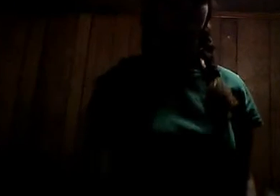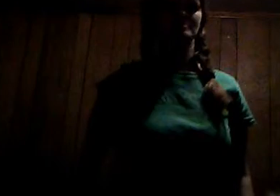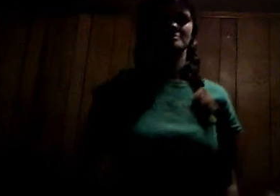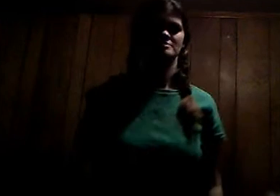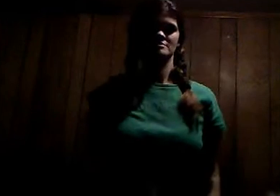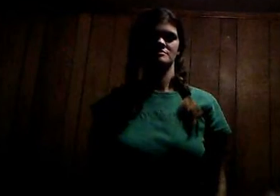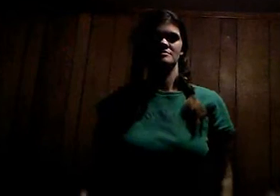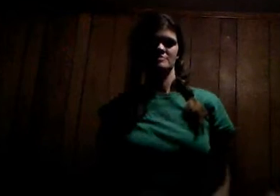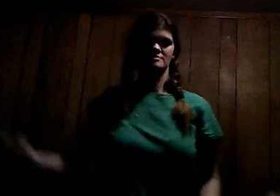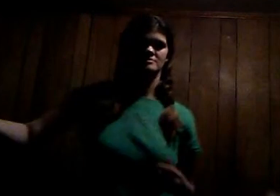You can't touch this.